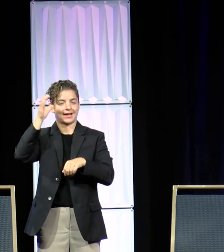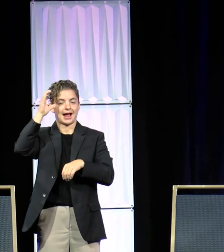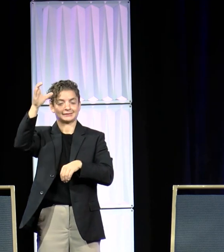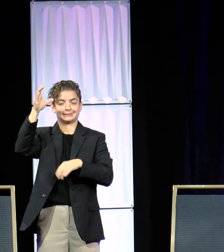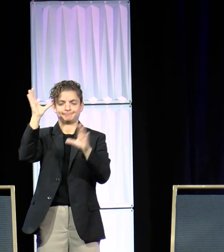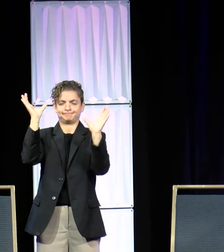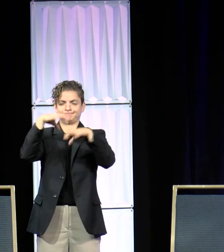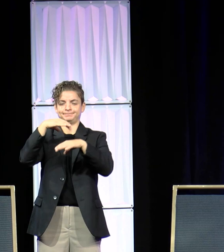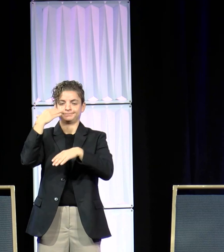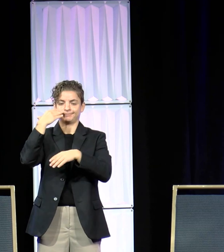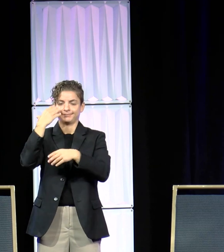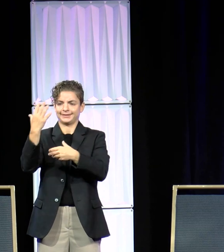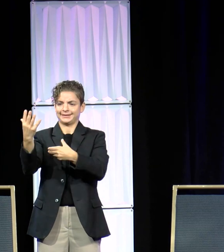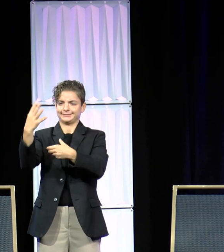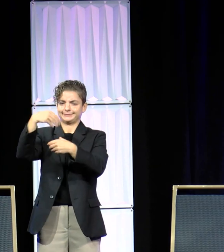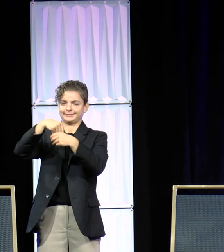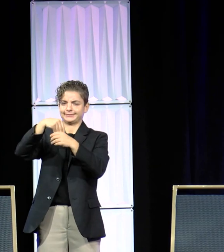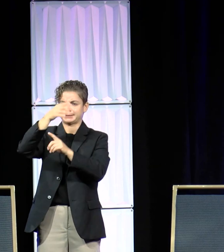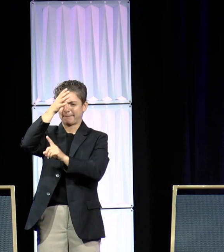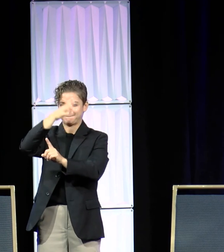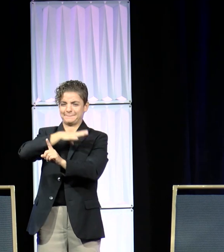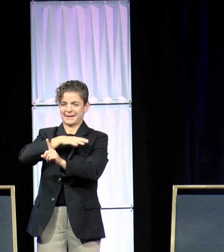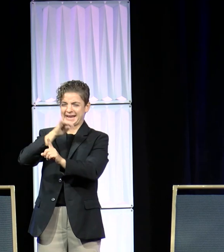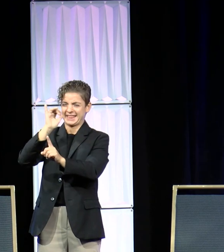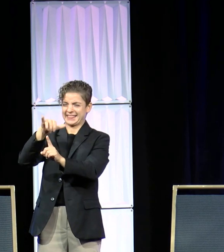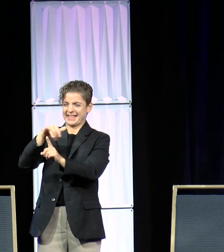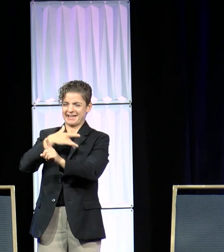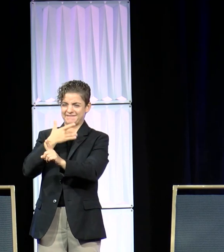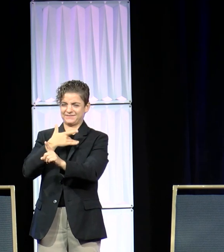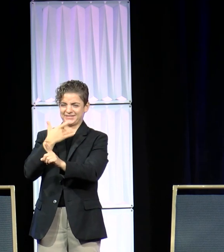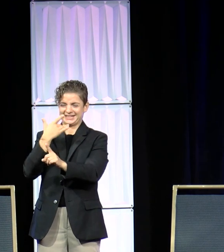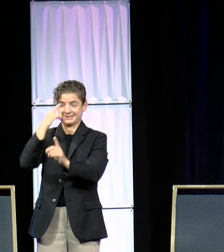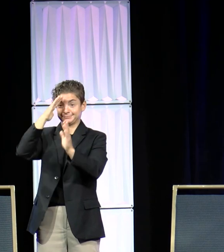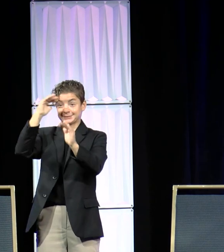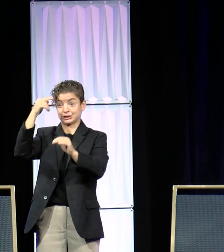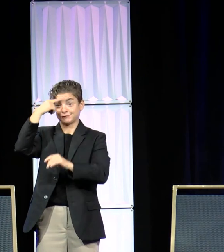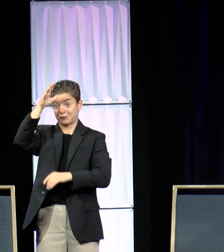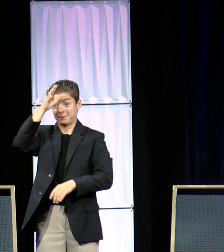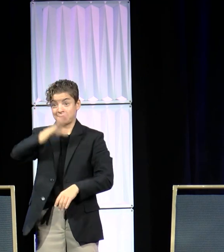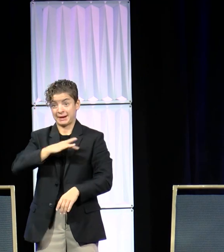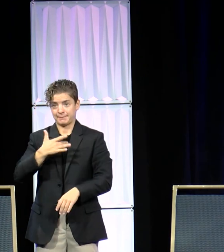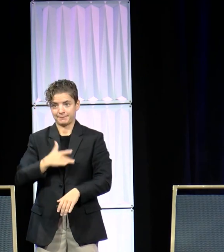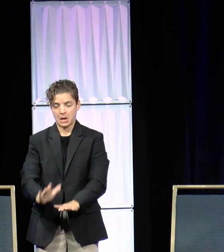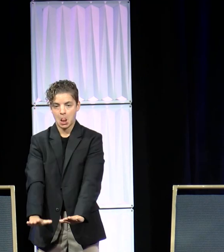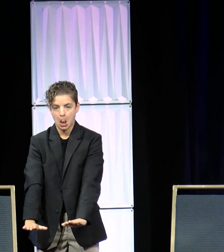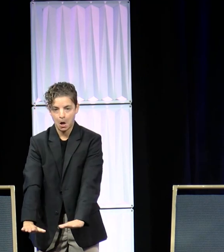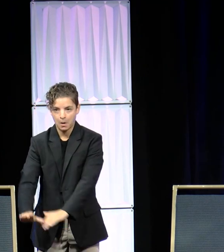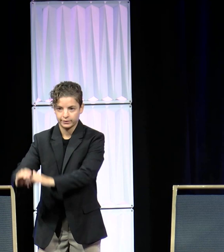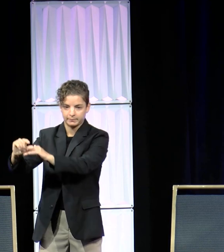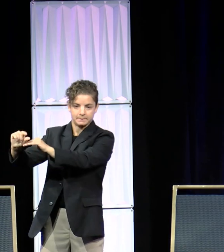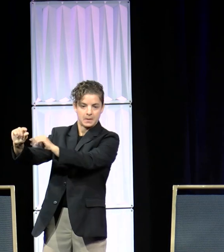bar. I mean, for men, we want to engage you, but we empower everyone else.